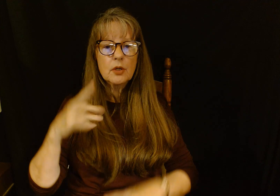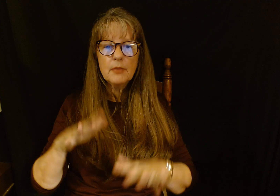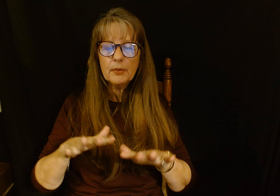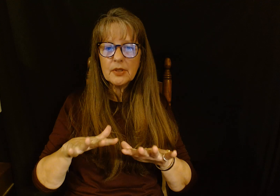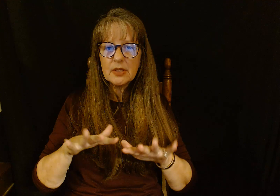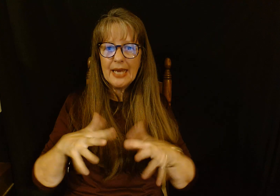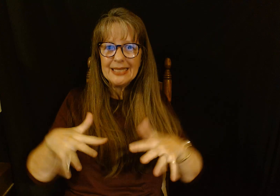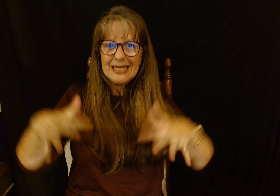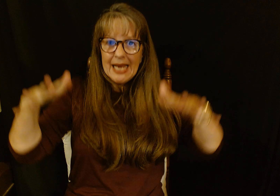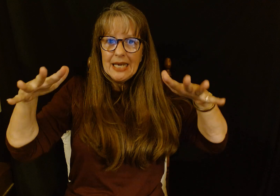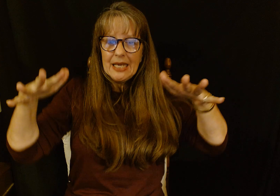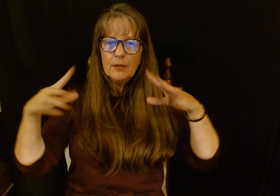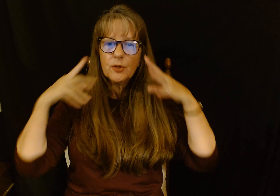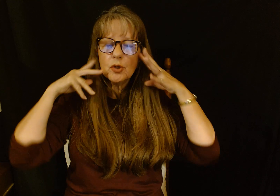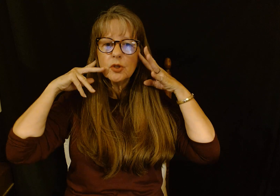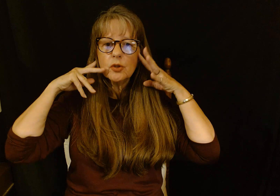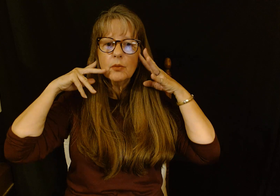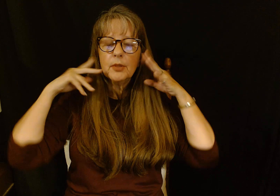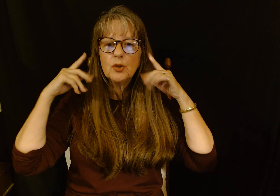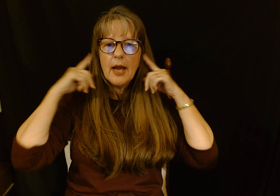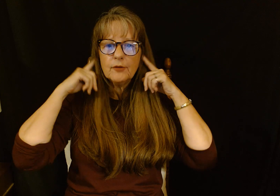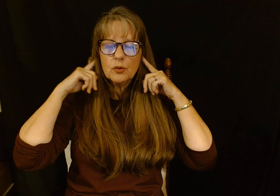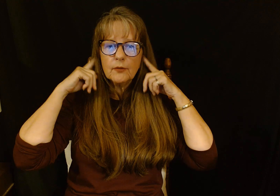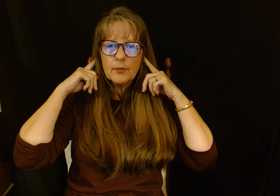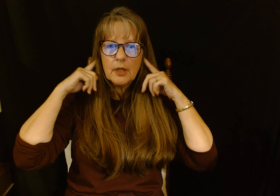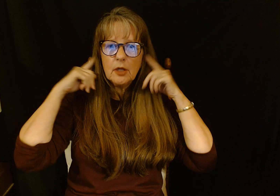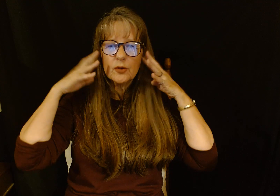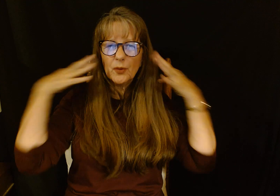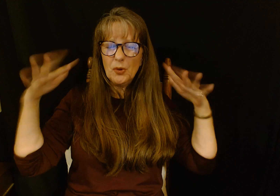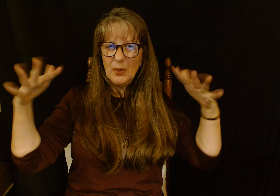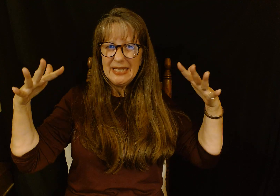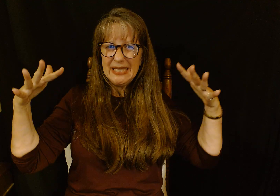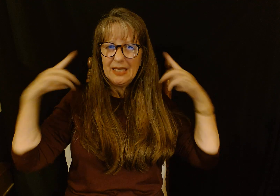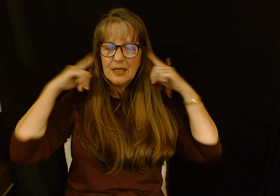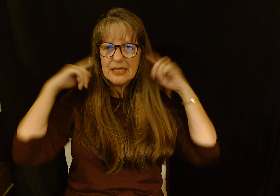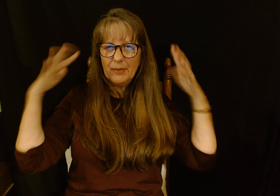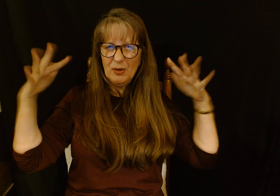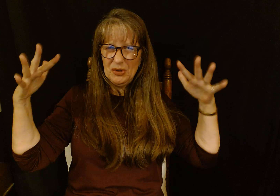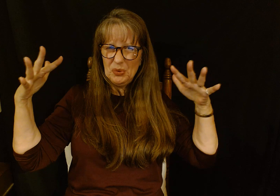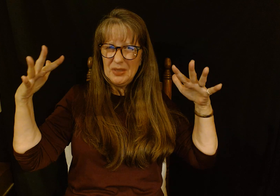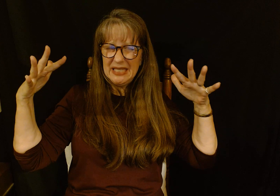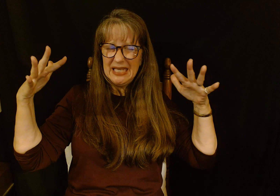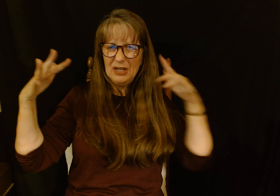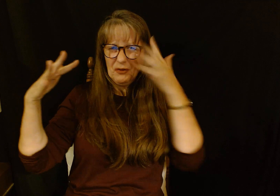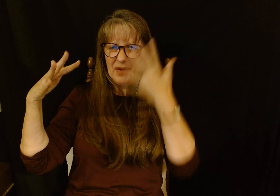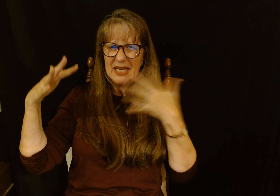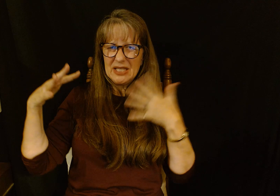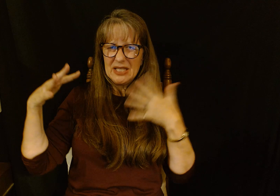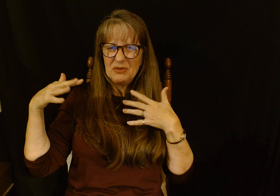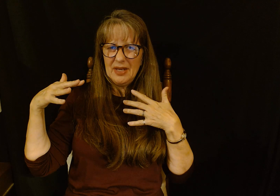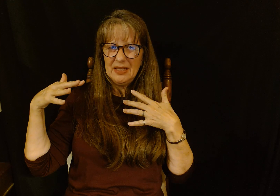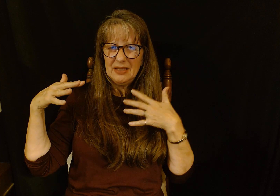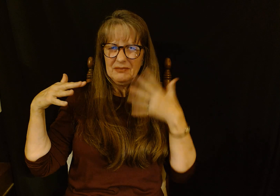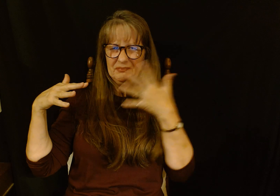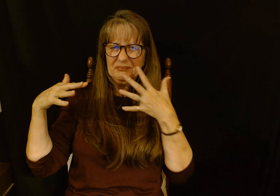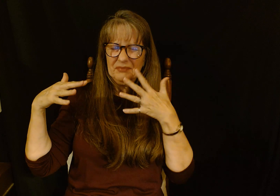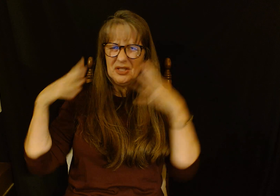remember, this is anxiety, but you have to do it from the ears for noisy. It's up here, it's noisy, and your face, right? It's